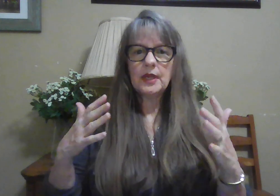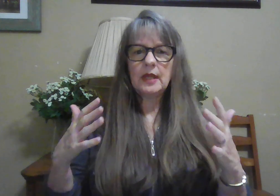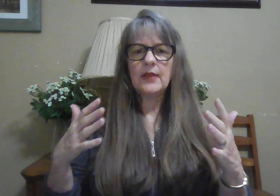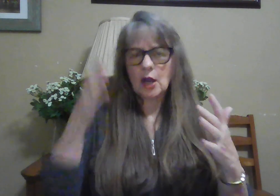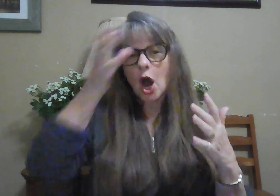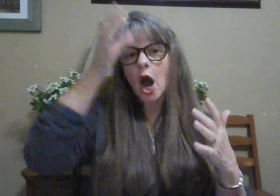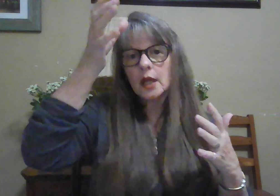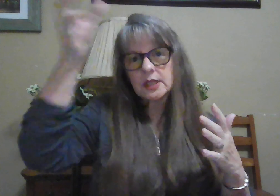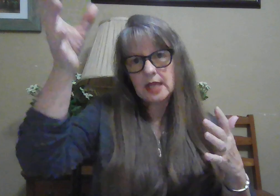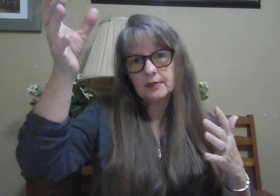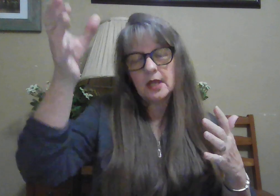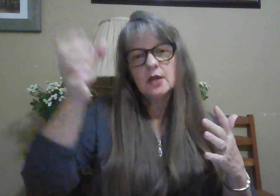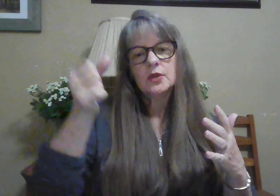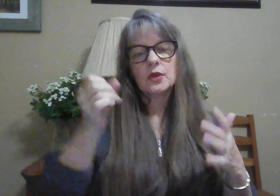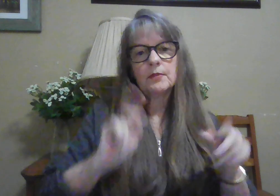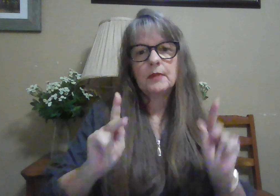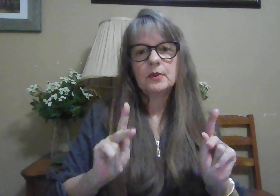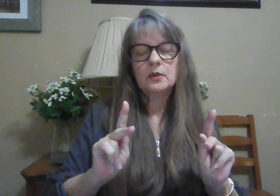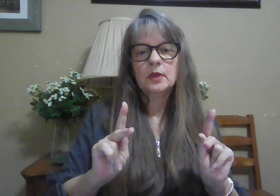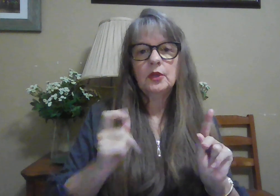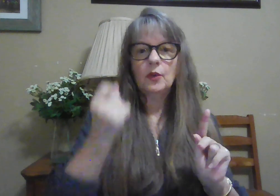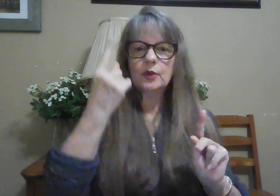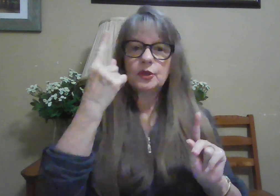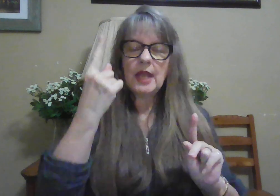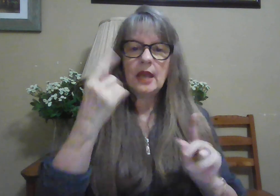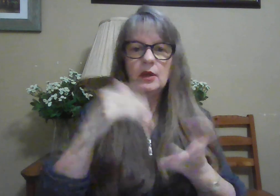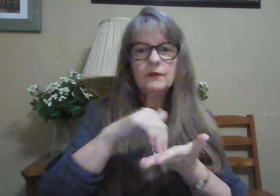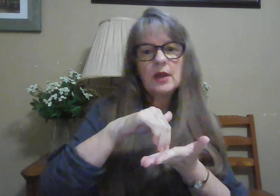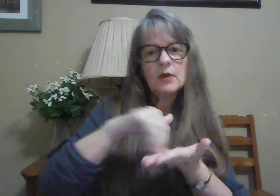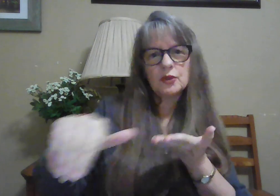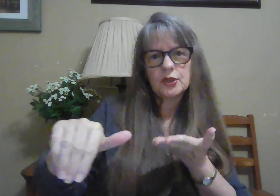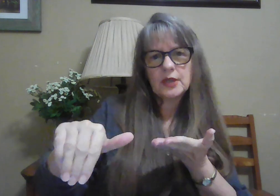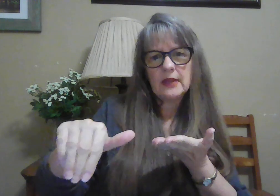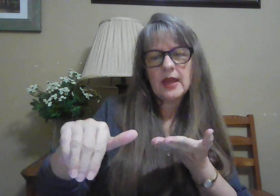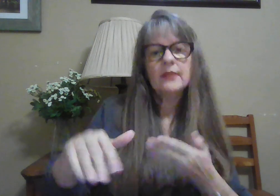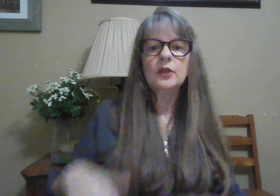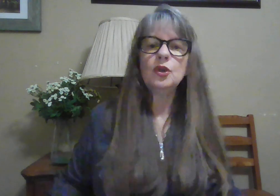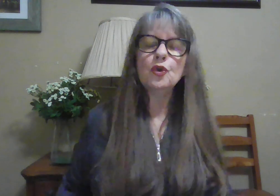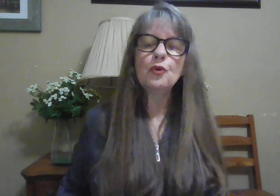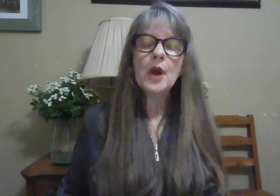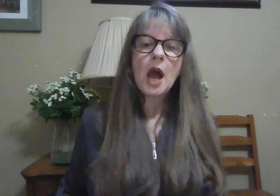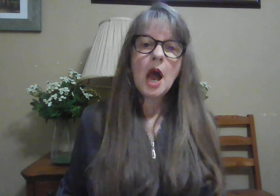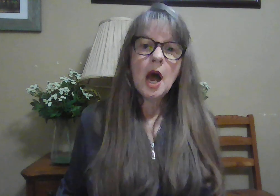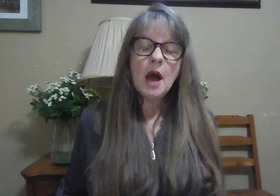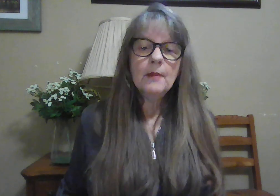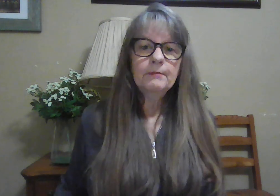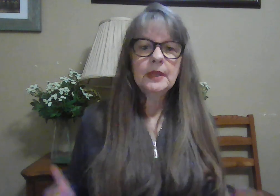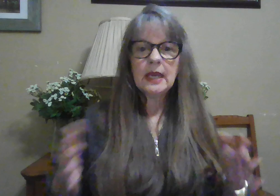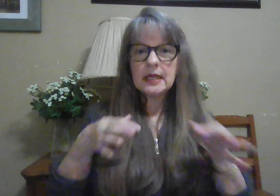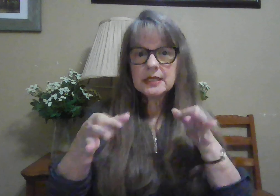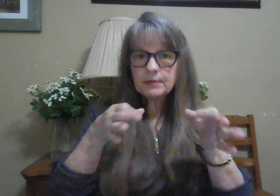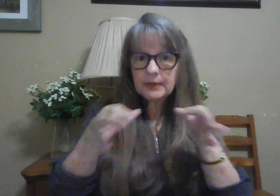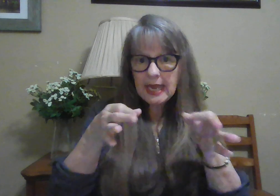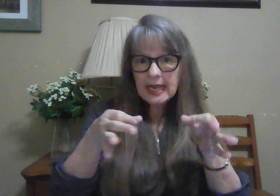in that concept, so that people understand. And if they don't understand that, then you can explain